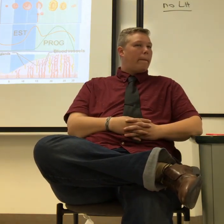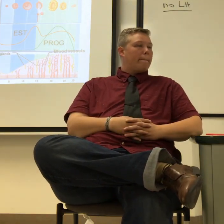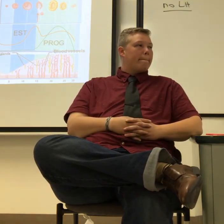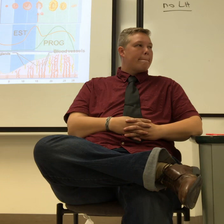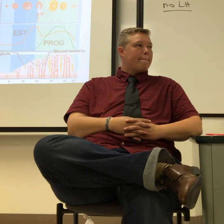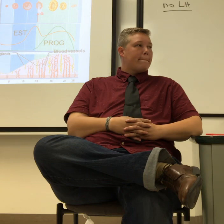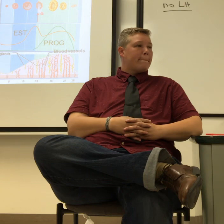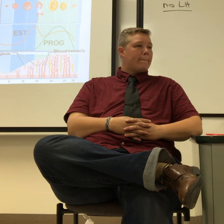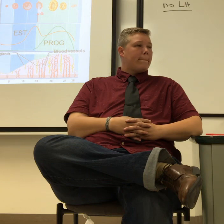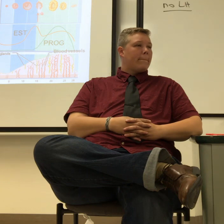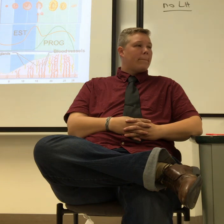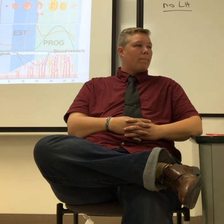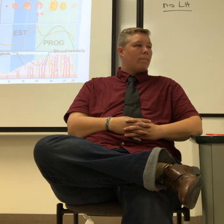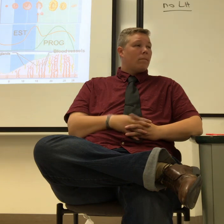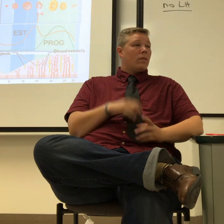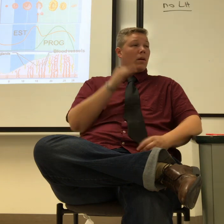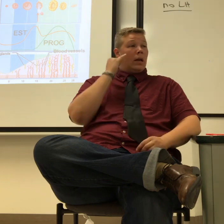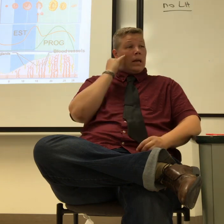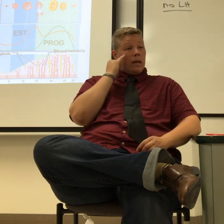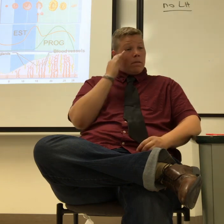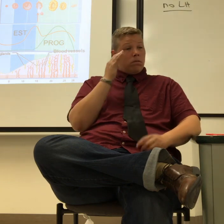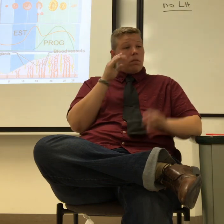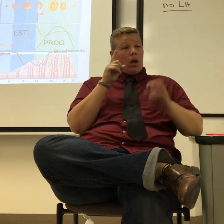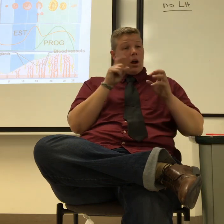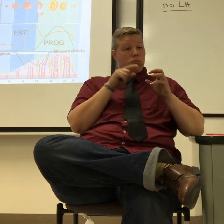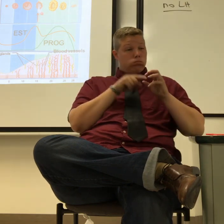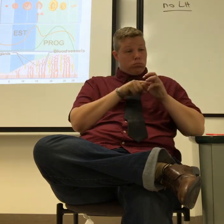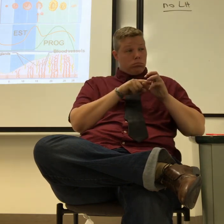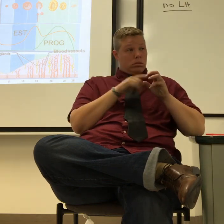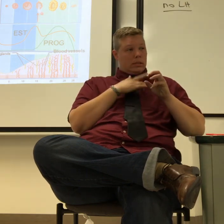If fertilization occurred, what's the day?